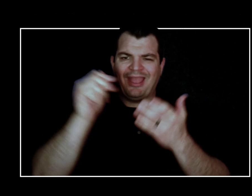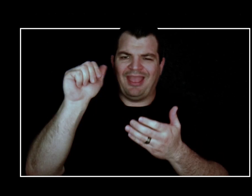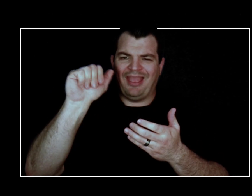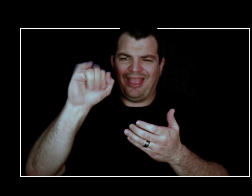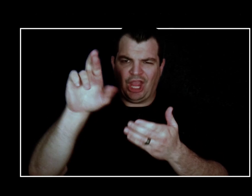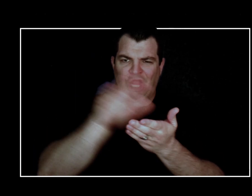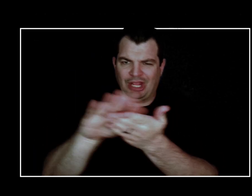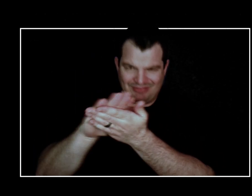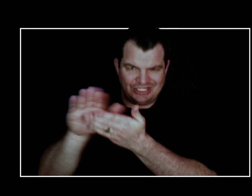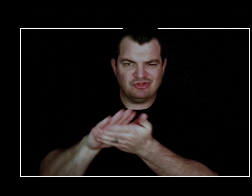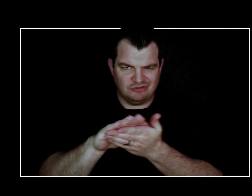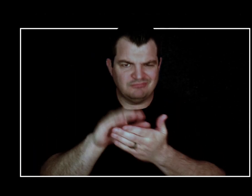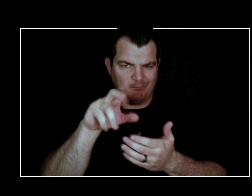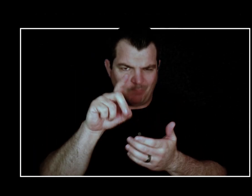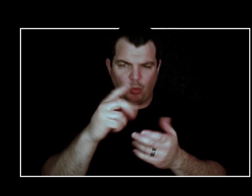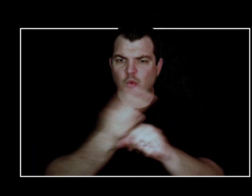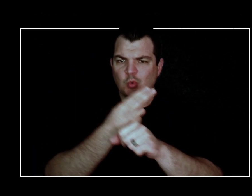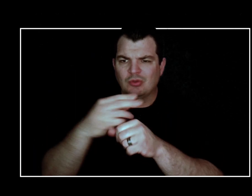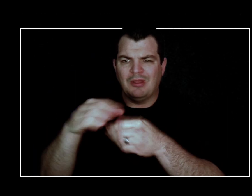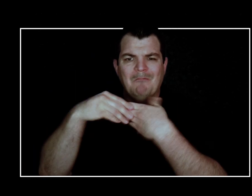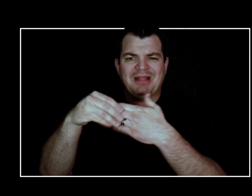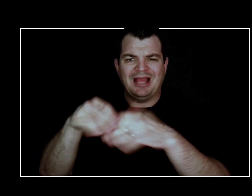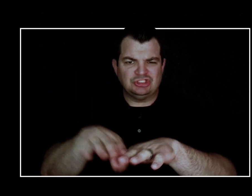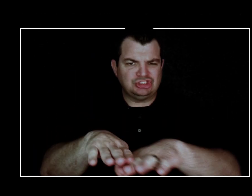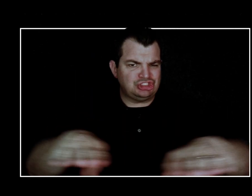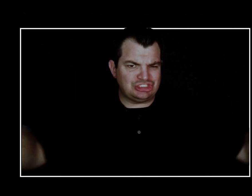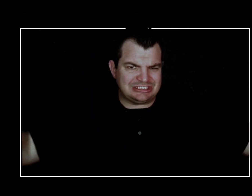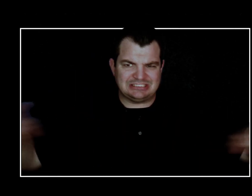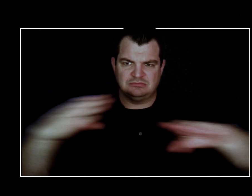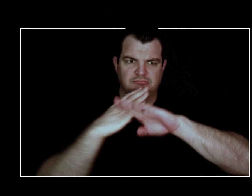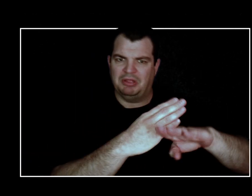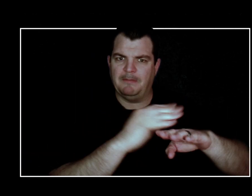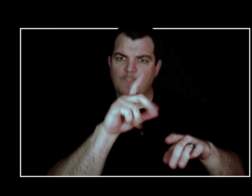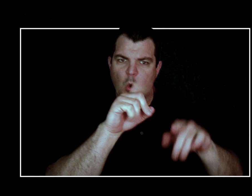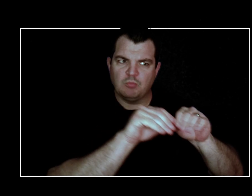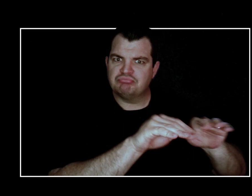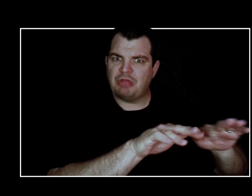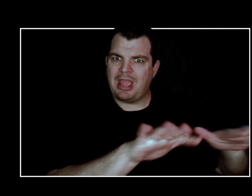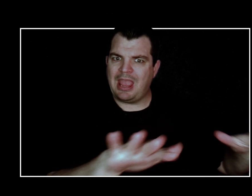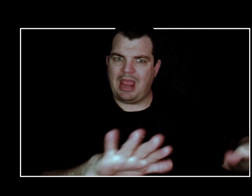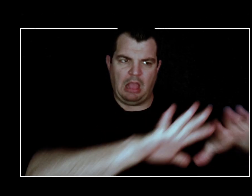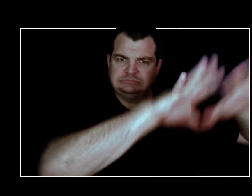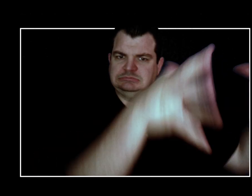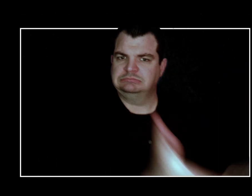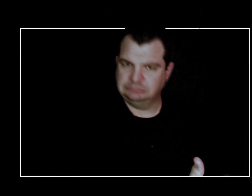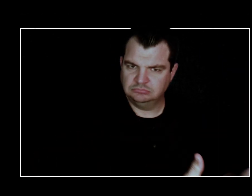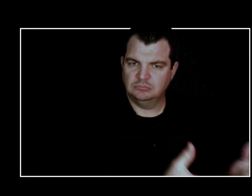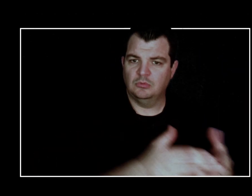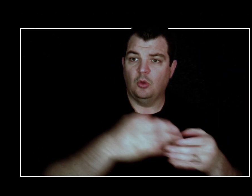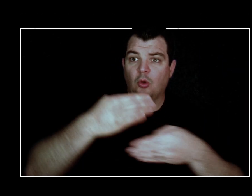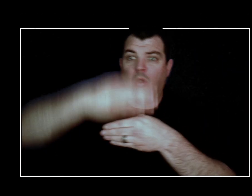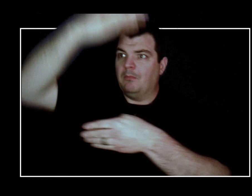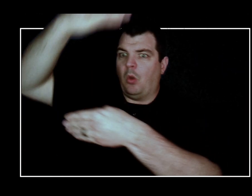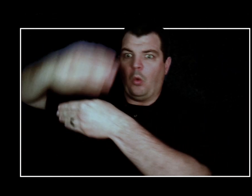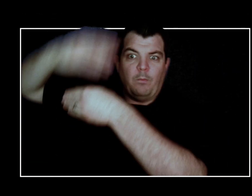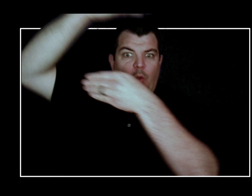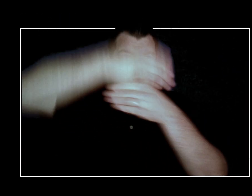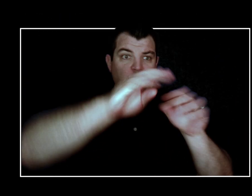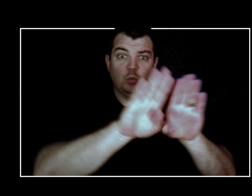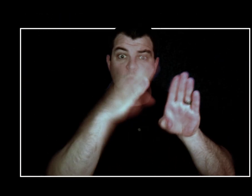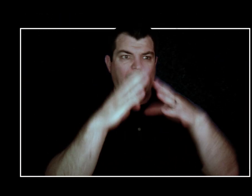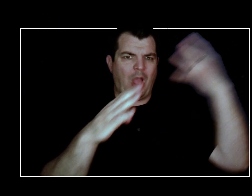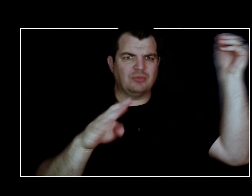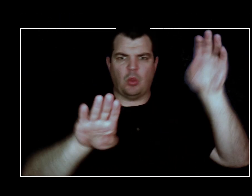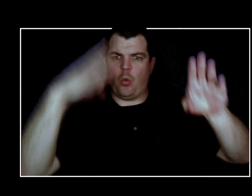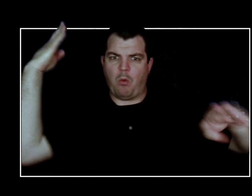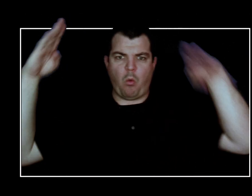HEPA filters during cleanup, and use plastic sheets to keep mold from spreading. Open all the windows and